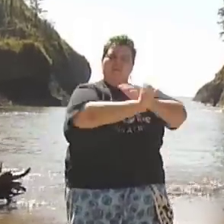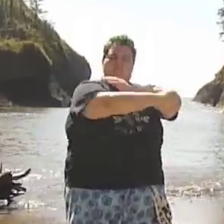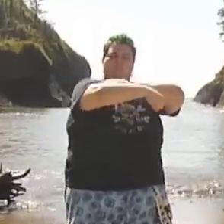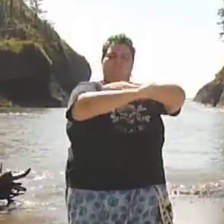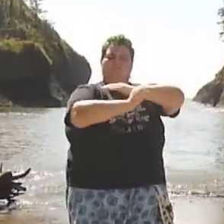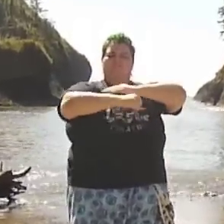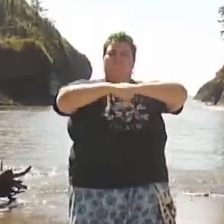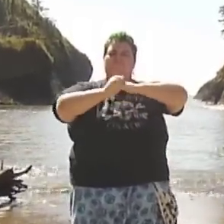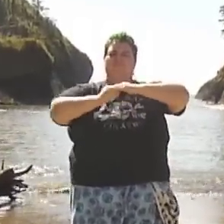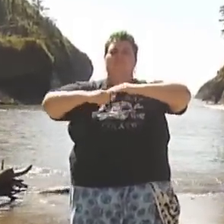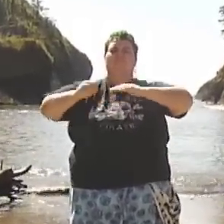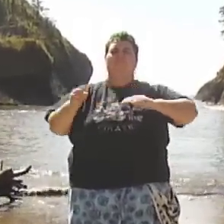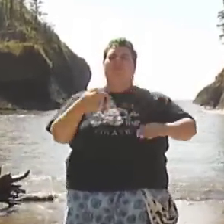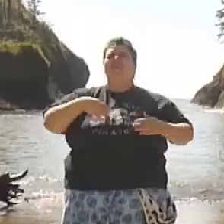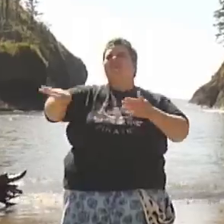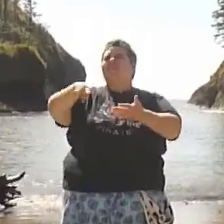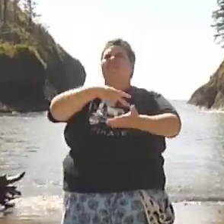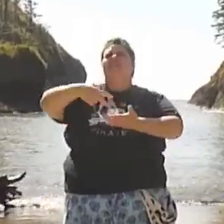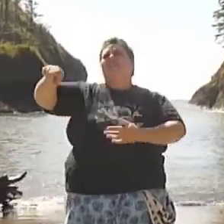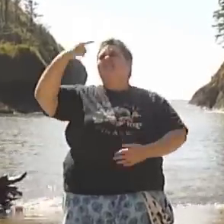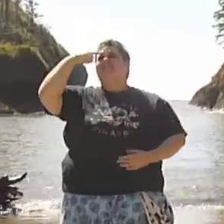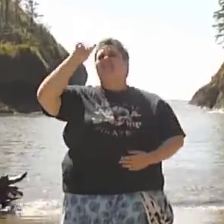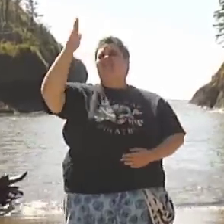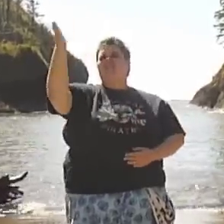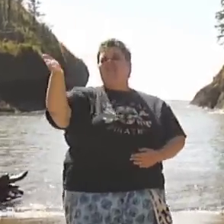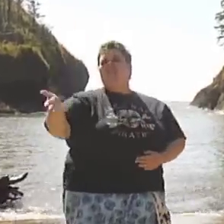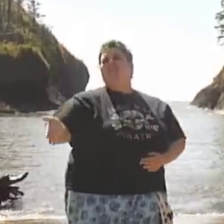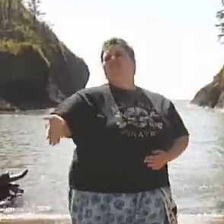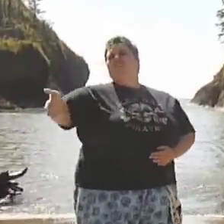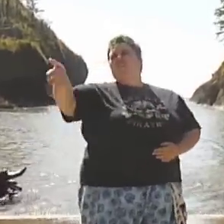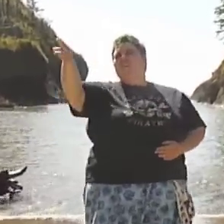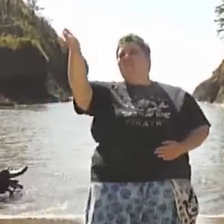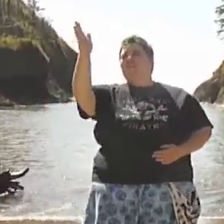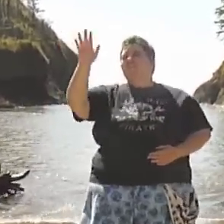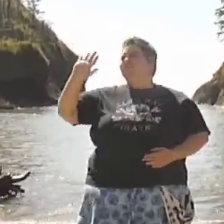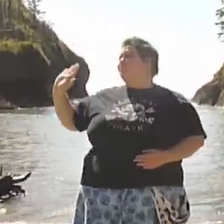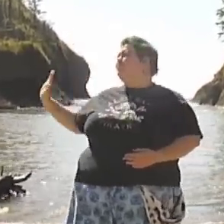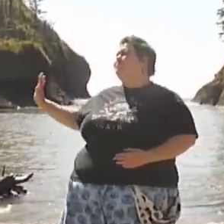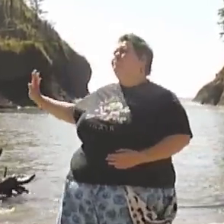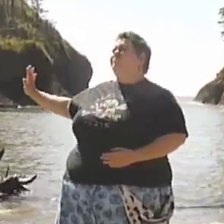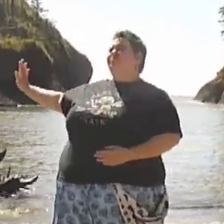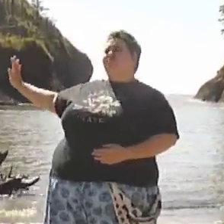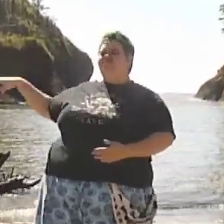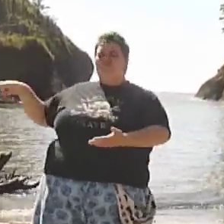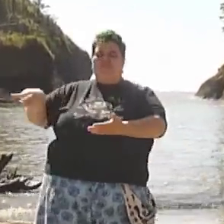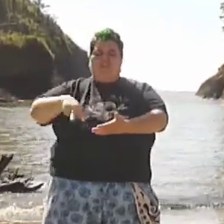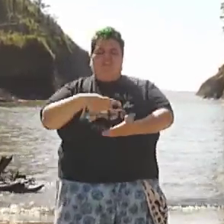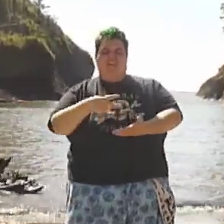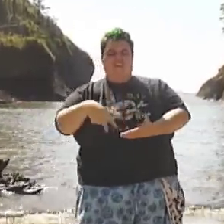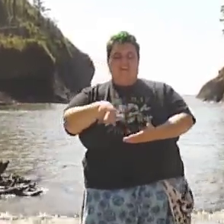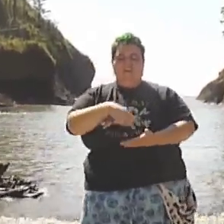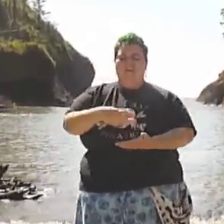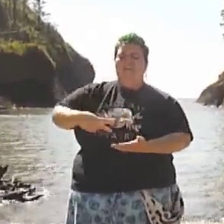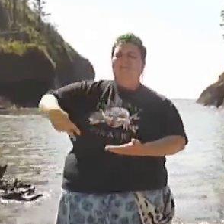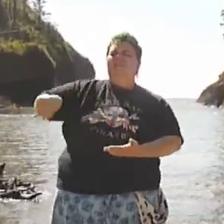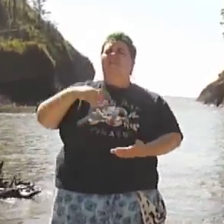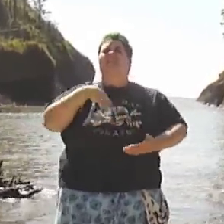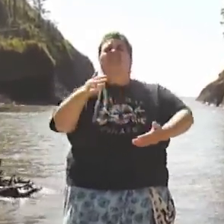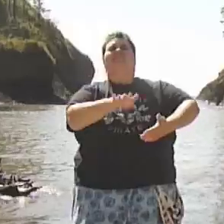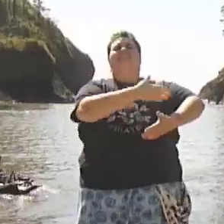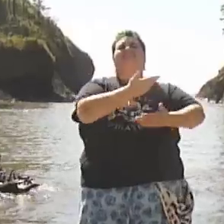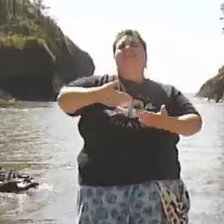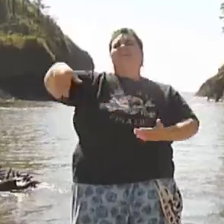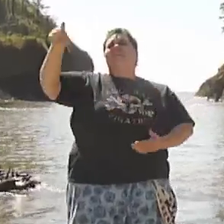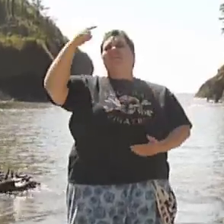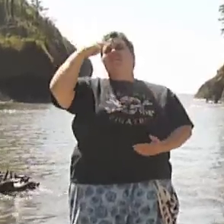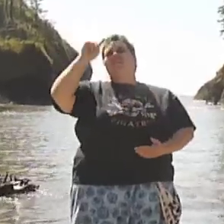the waves her own. I dance for La Sirène, La Sirène. I dance for La Sirène, La Sirène. I sing